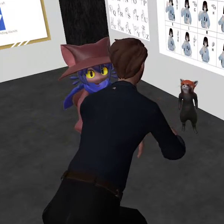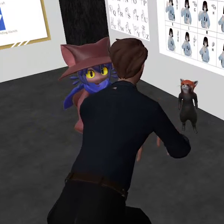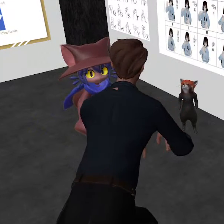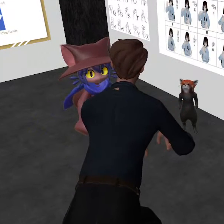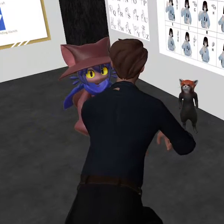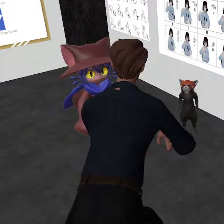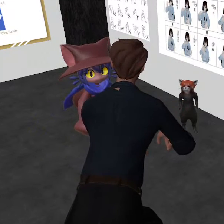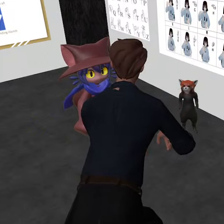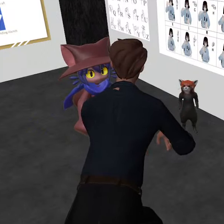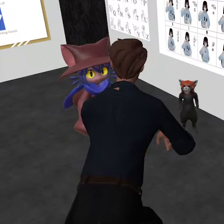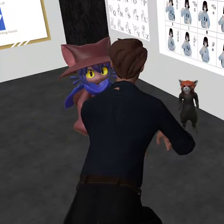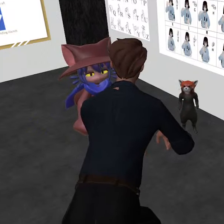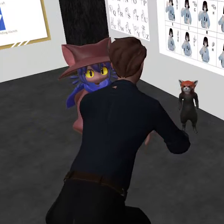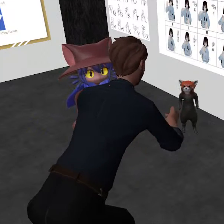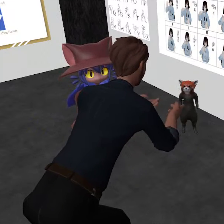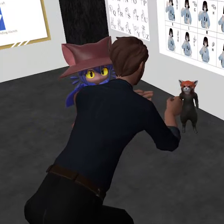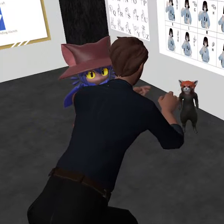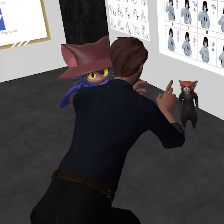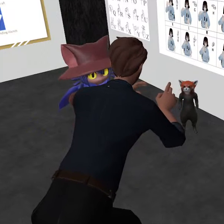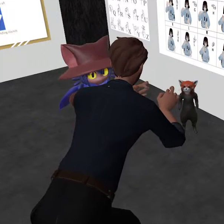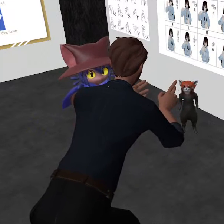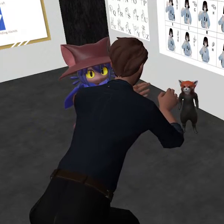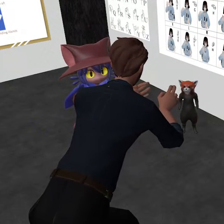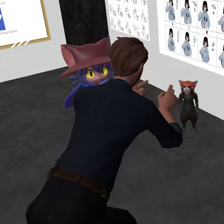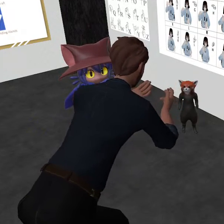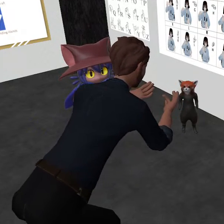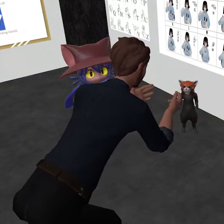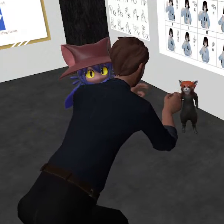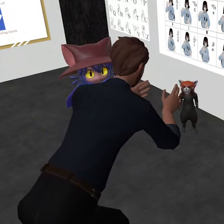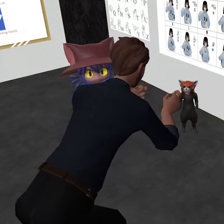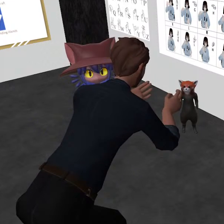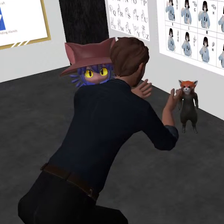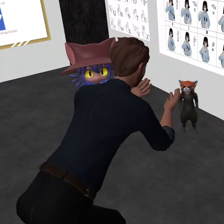sight of it all. And then if your goal is to get a